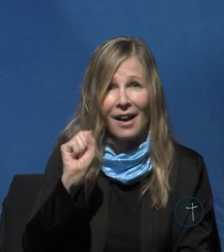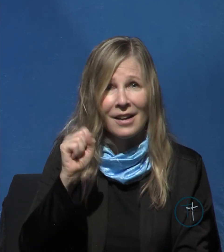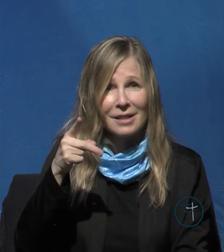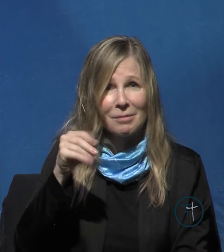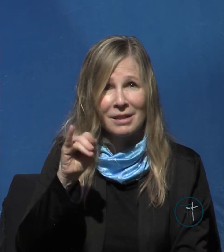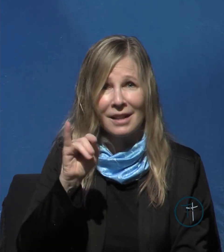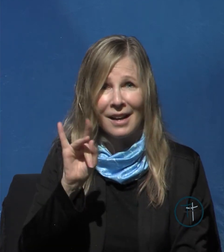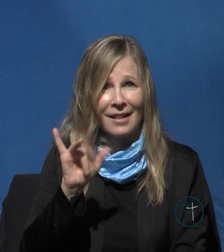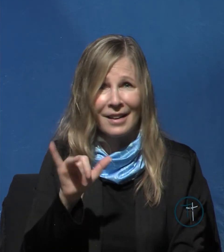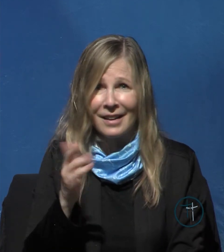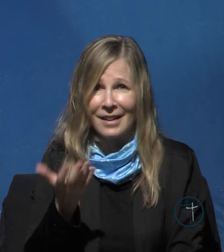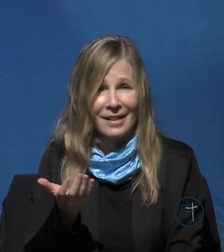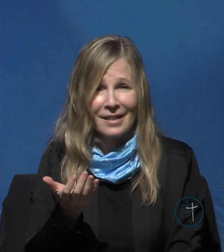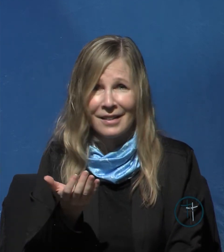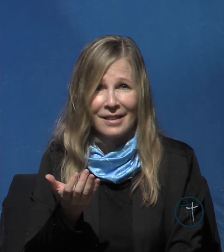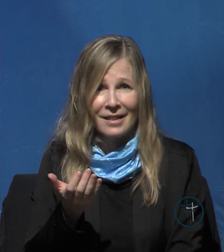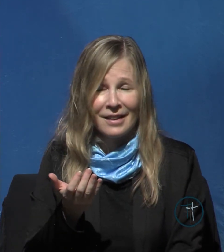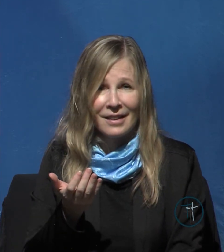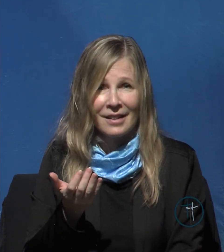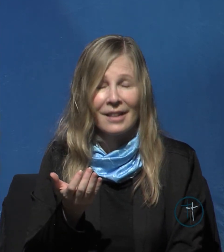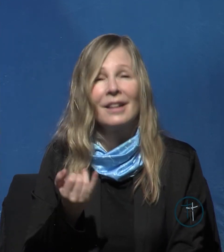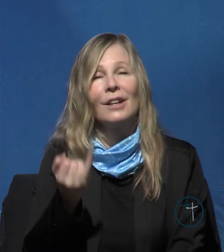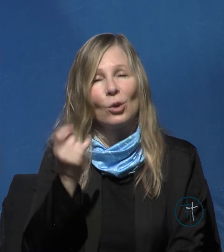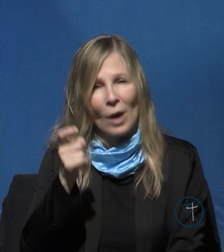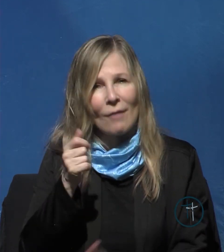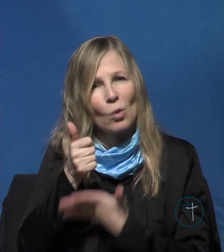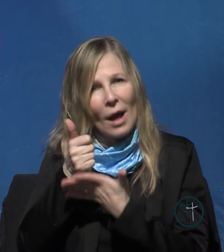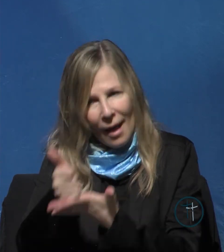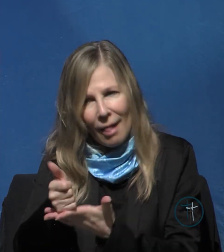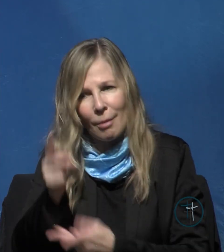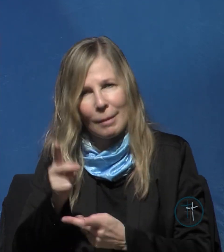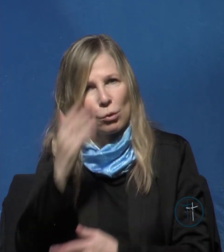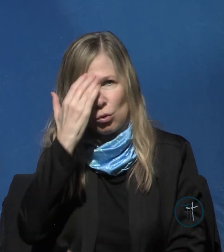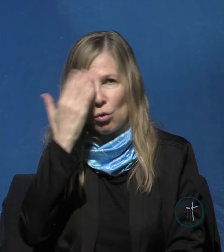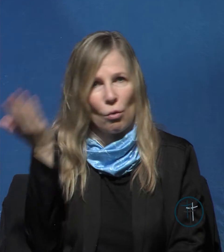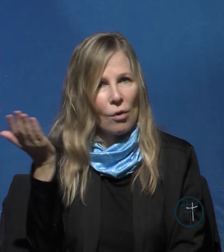The idea here is doing something to help people that you don't even know